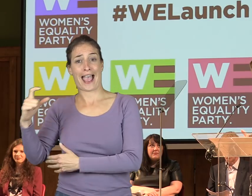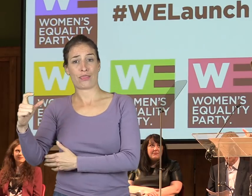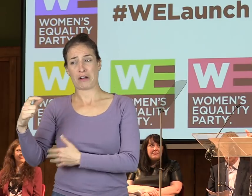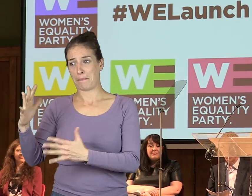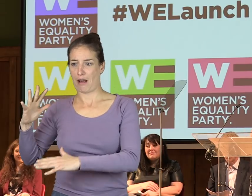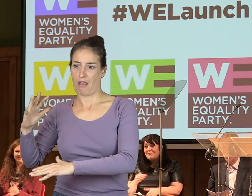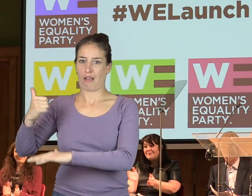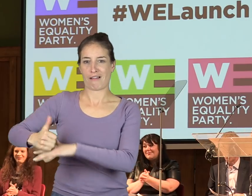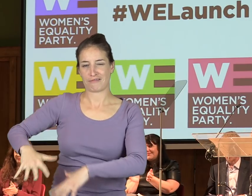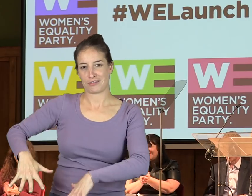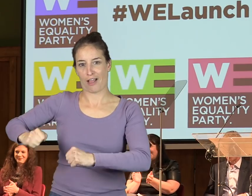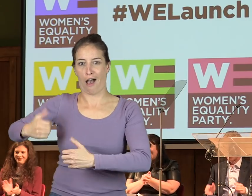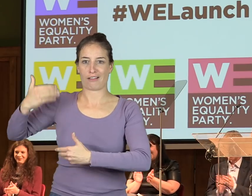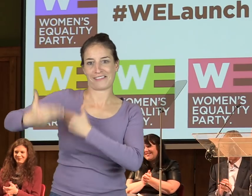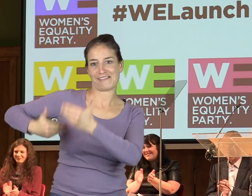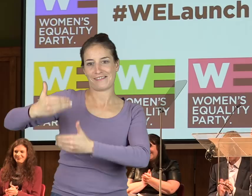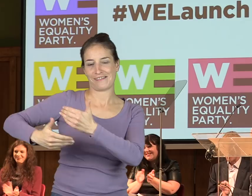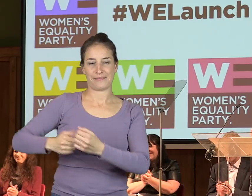journey.